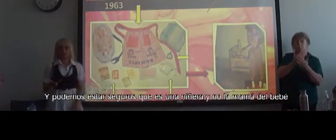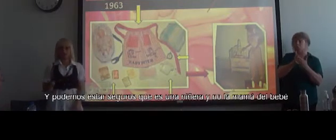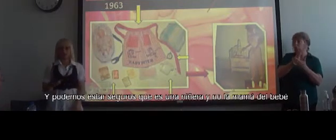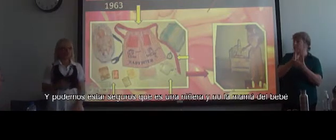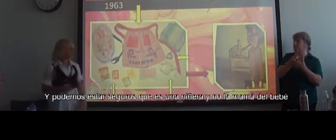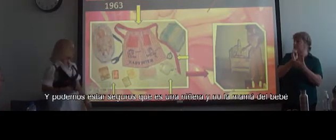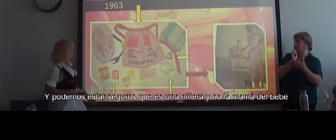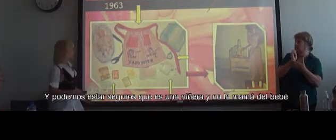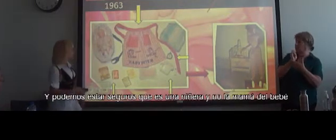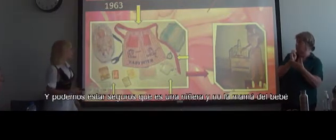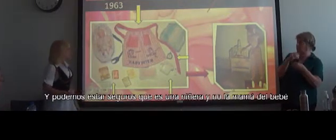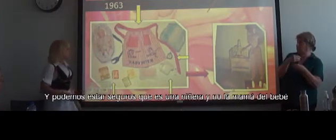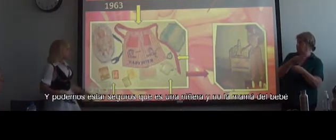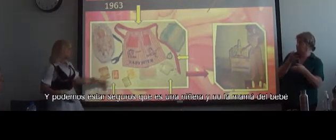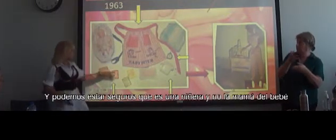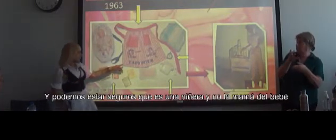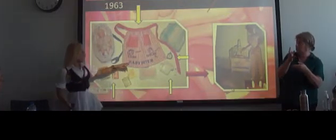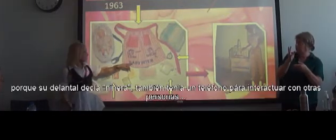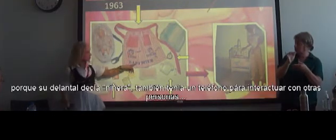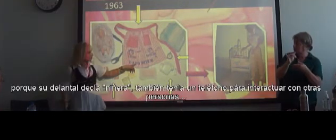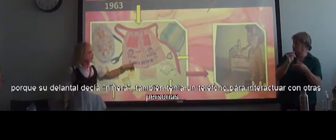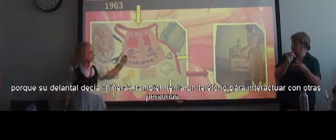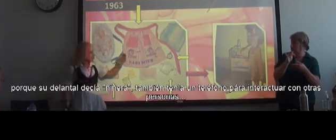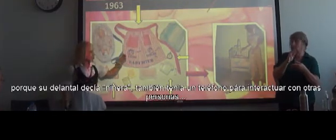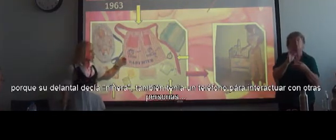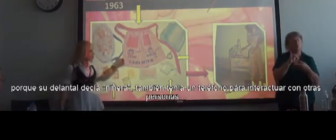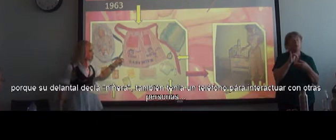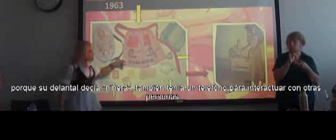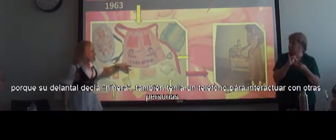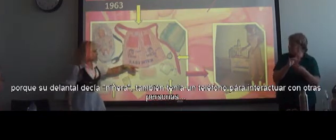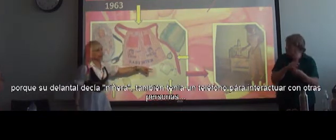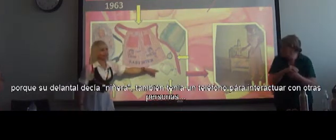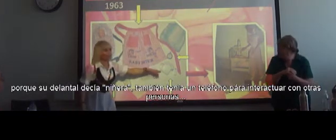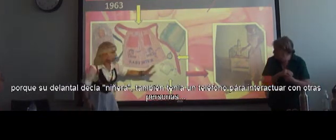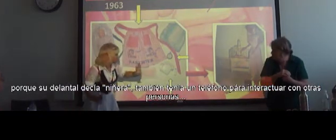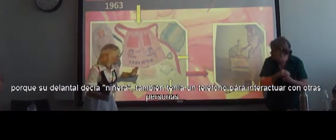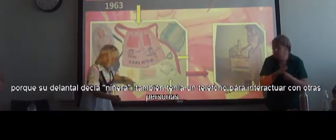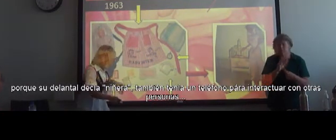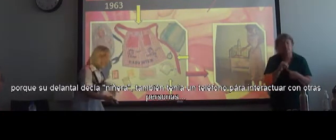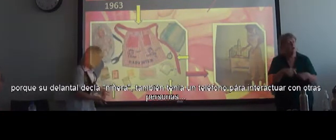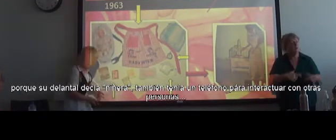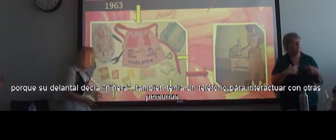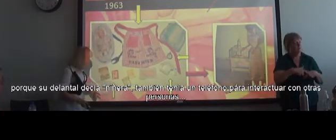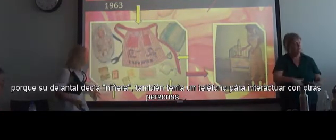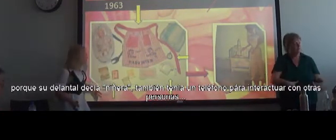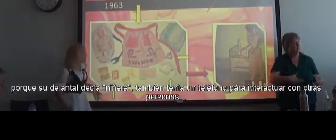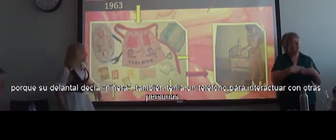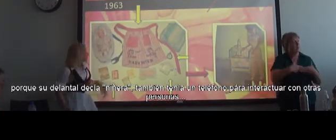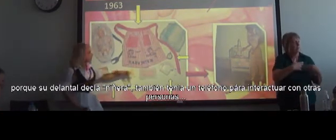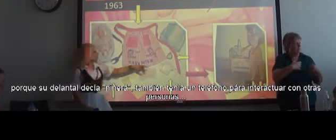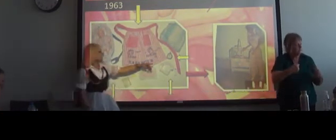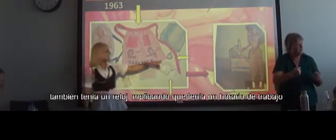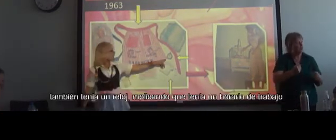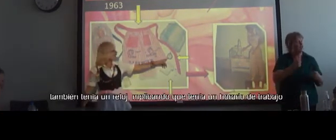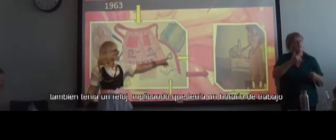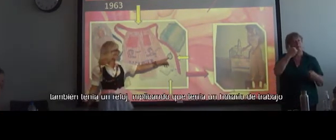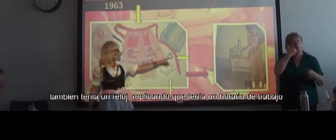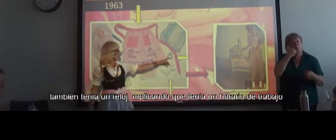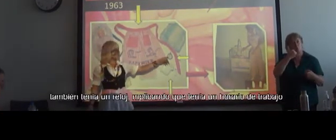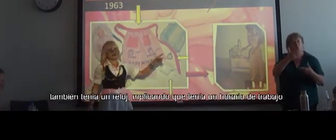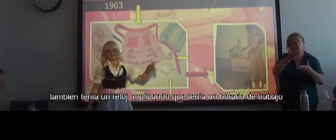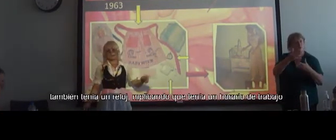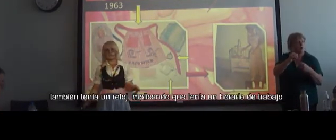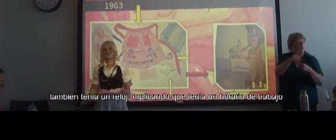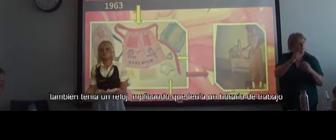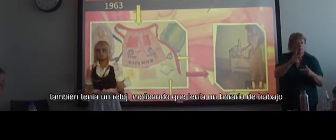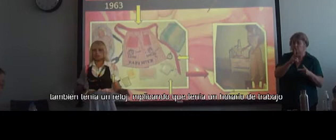she was a nanny and not the baby's mom, because her apron said babysitter, she had a telephone to interact with other people, she also had